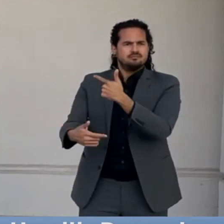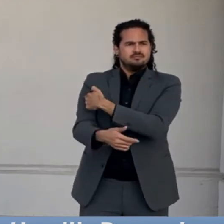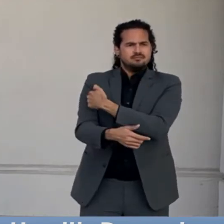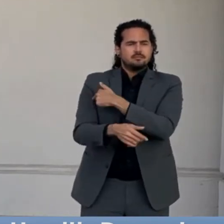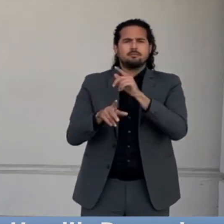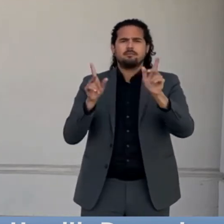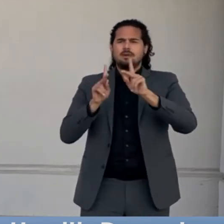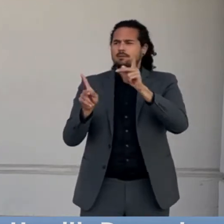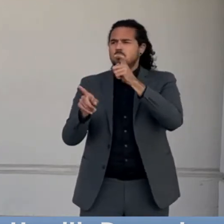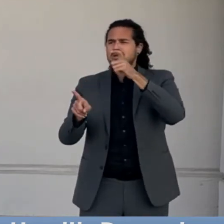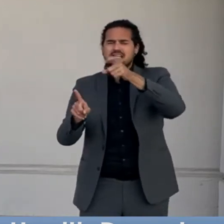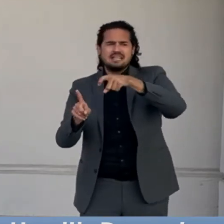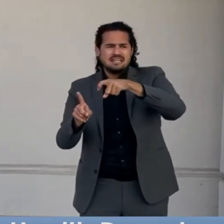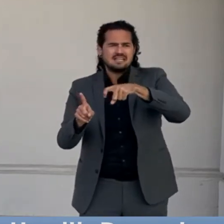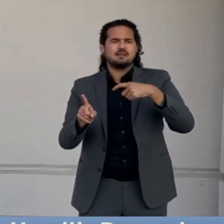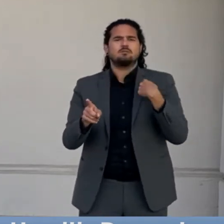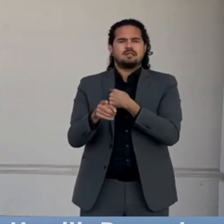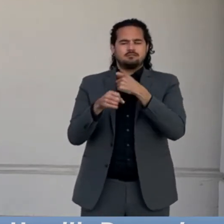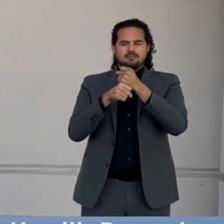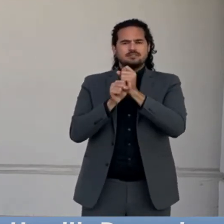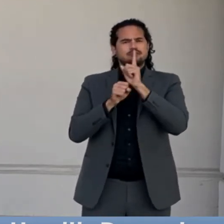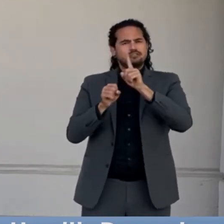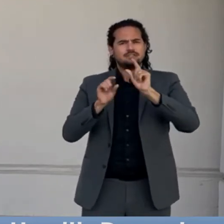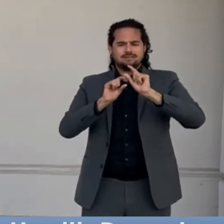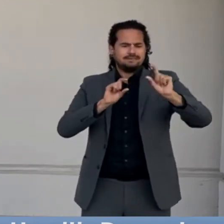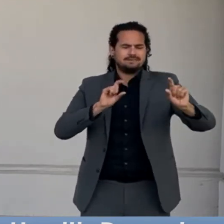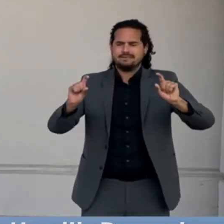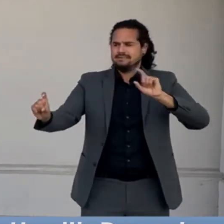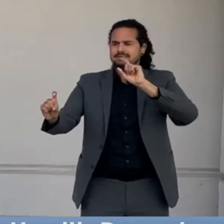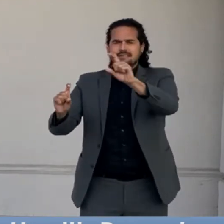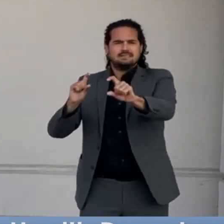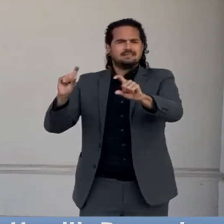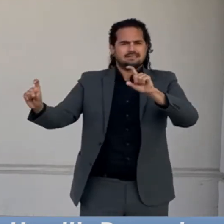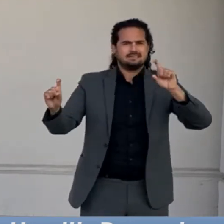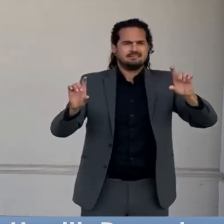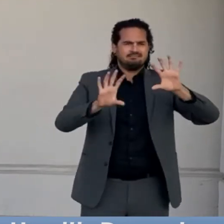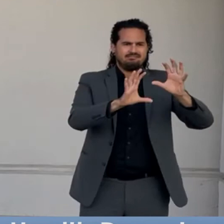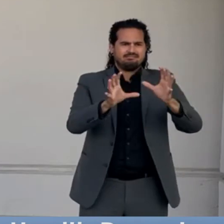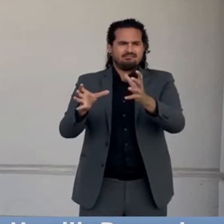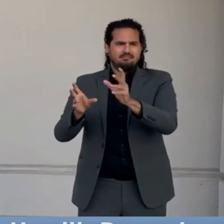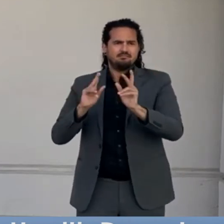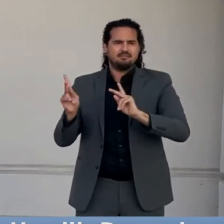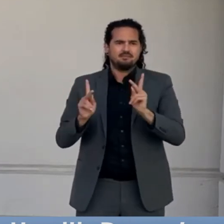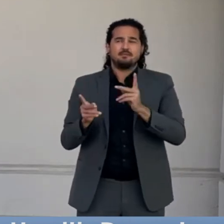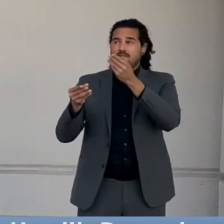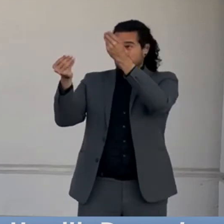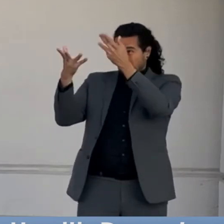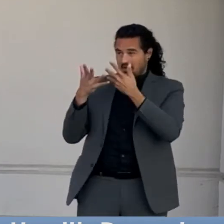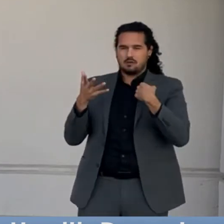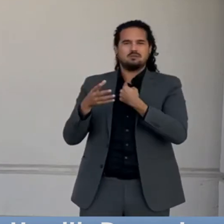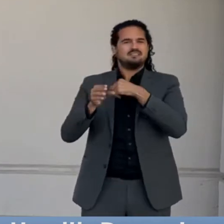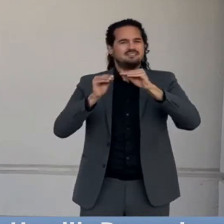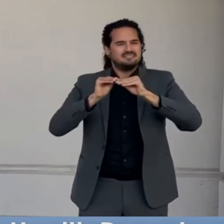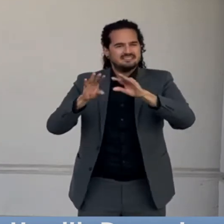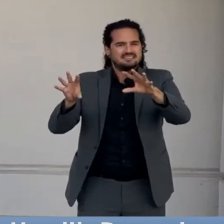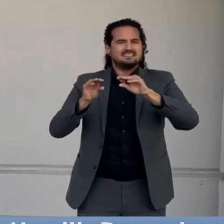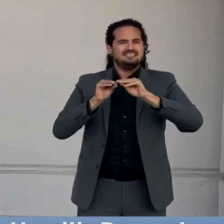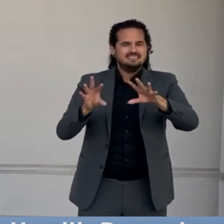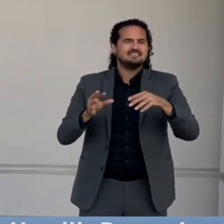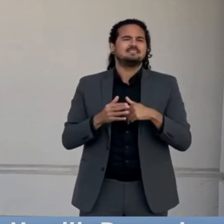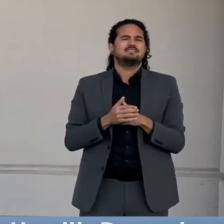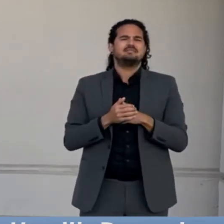back and forth, and we are getting information from the community as far as issues that have come up around vaccination or